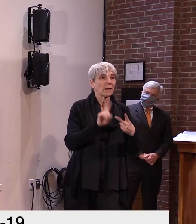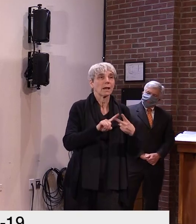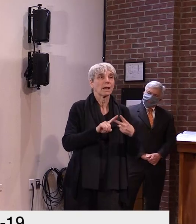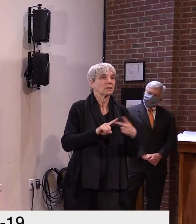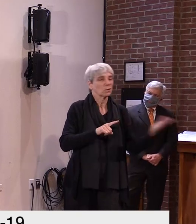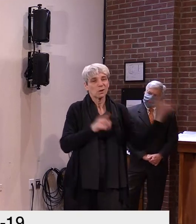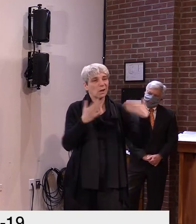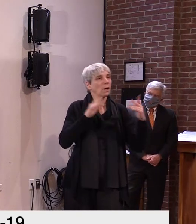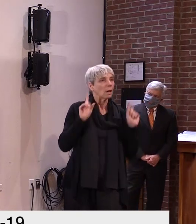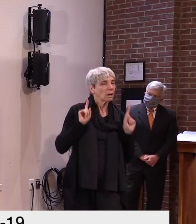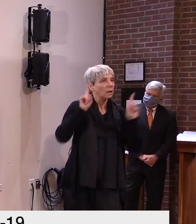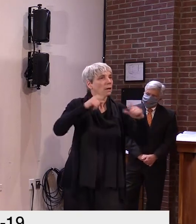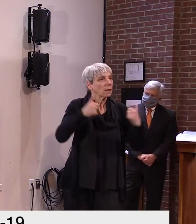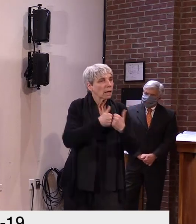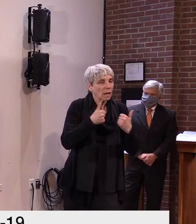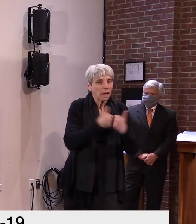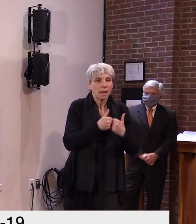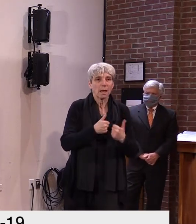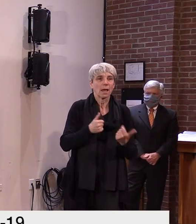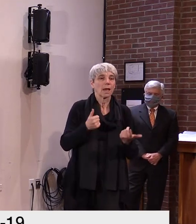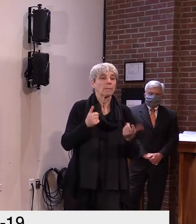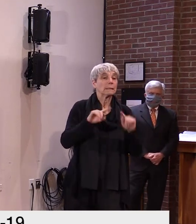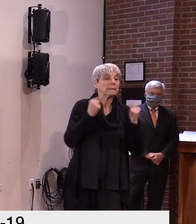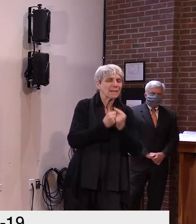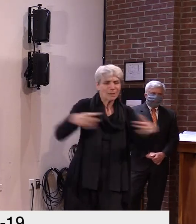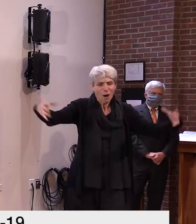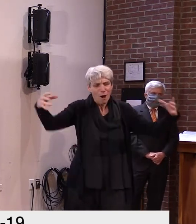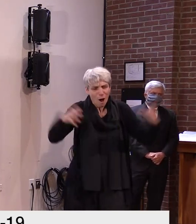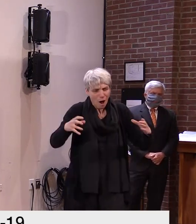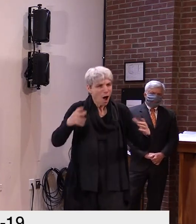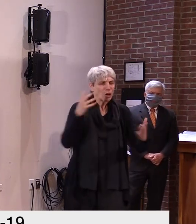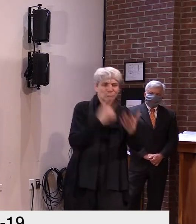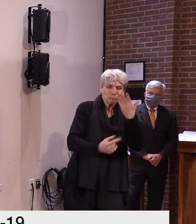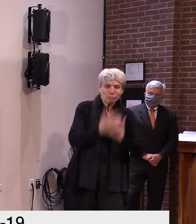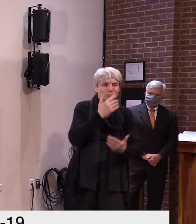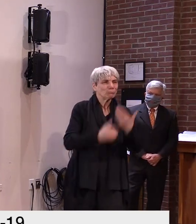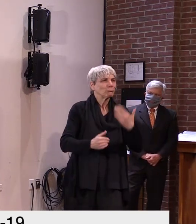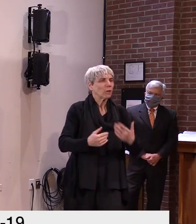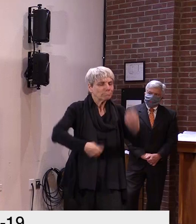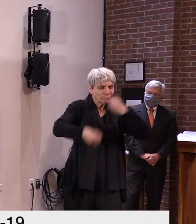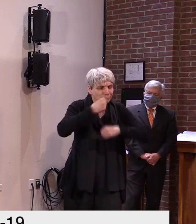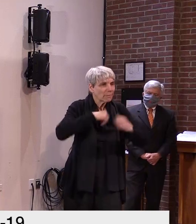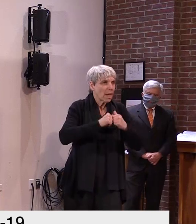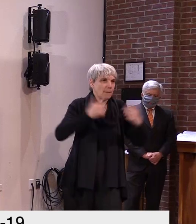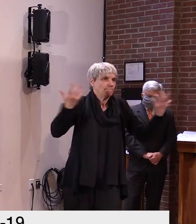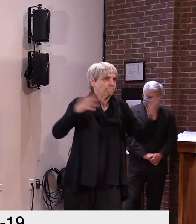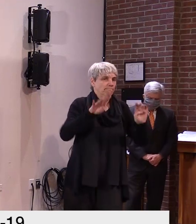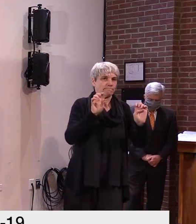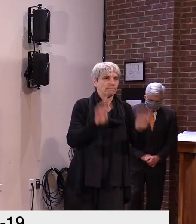team gatherings, group meals, or the like. Team